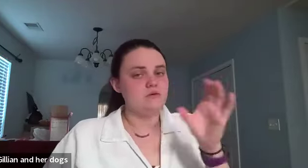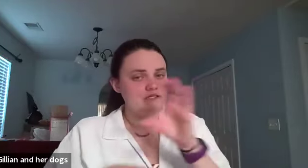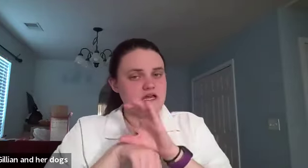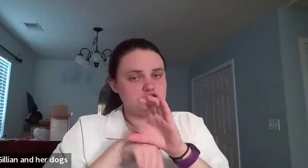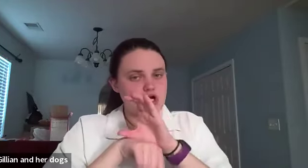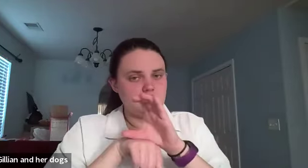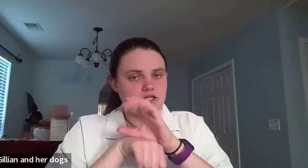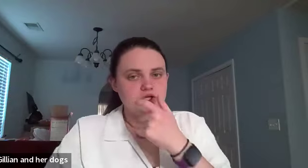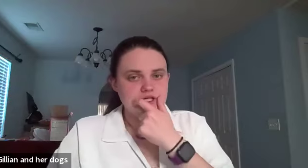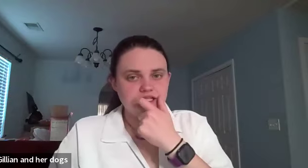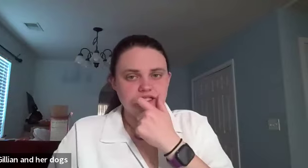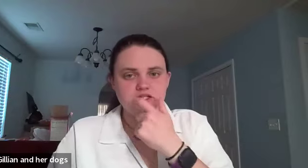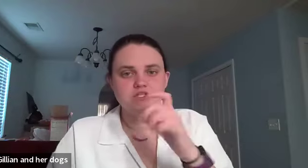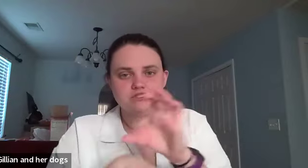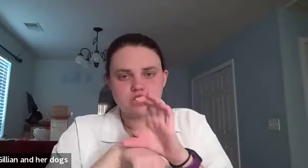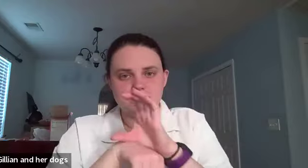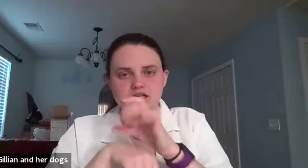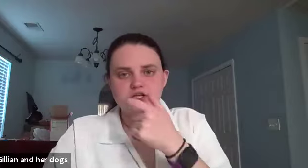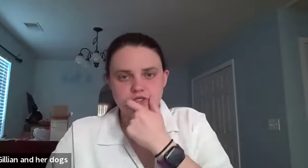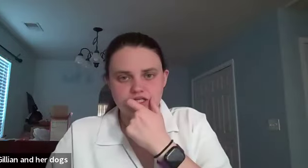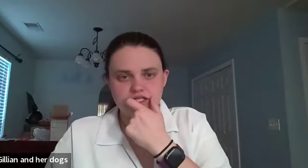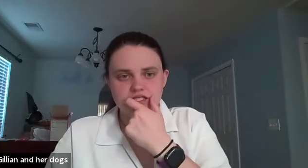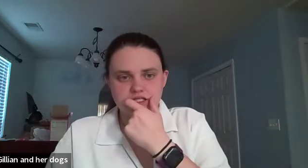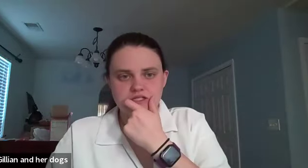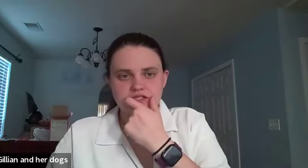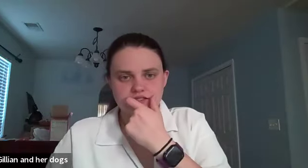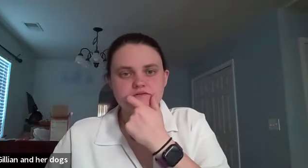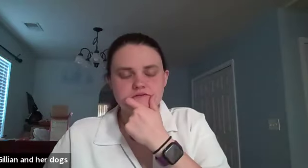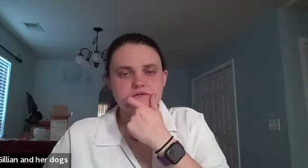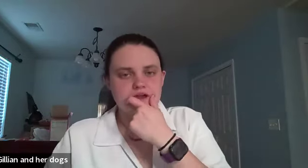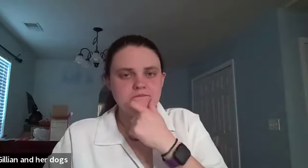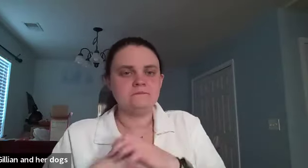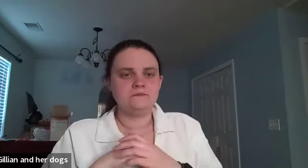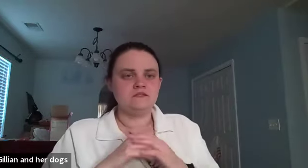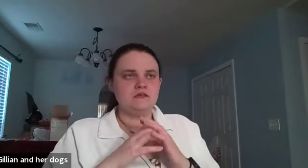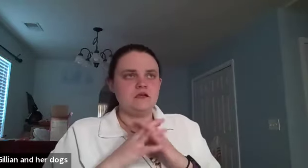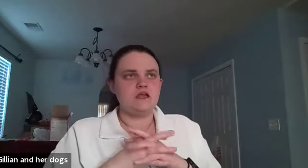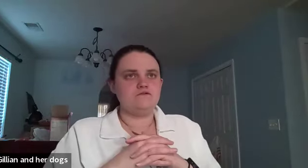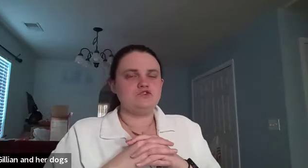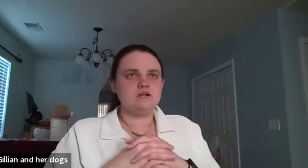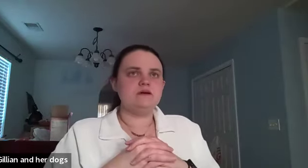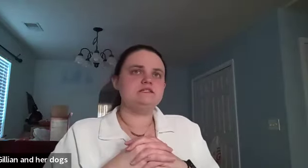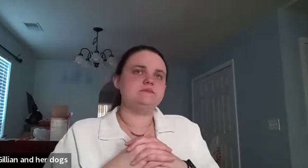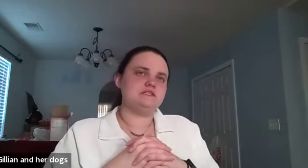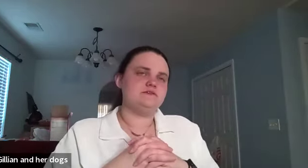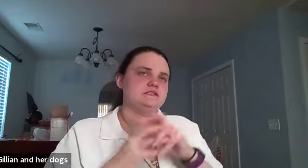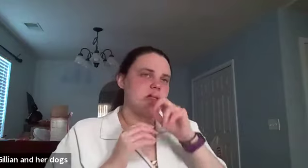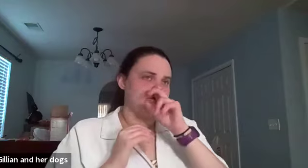can always add chocolate cookie, chocolate cookie. Okay. If you're talking about a specific type